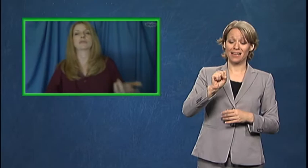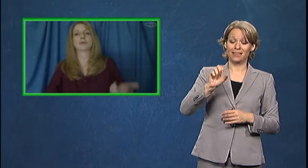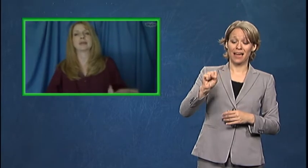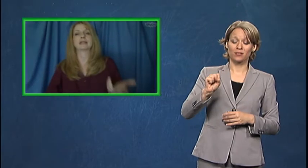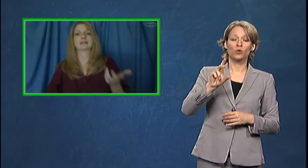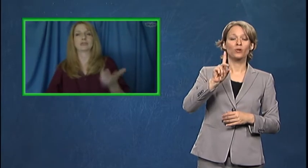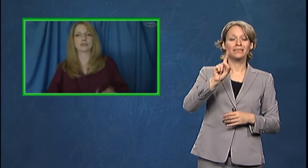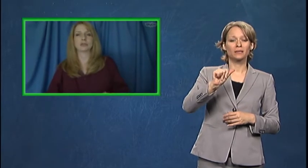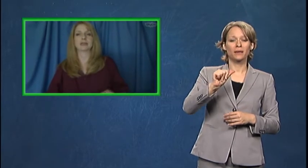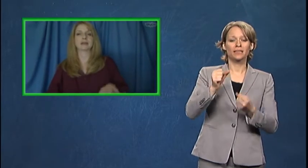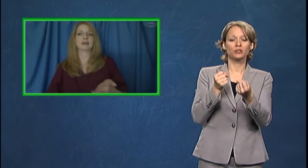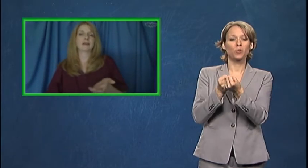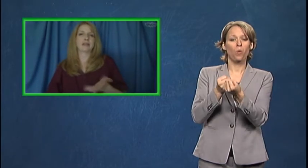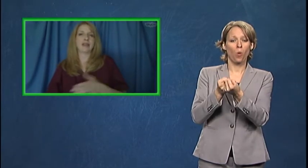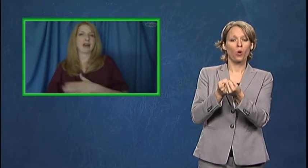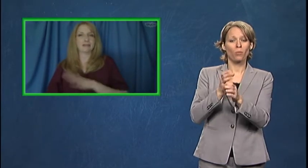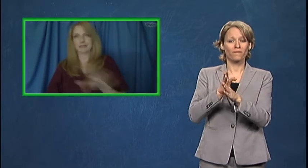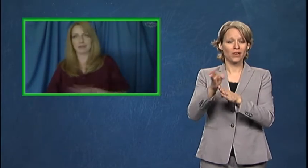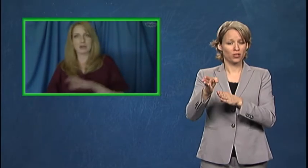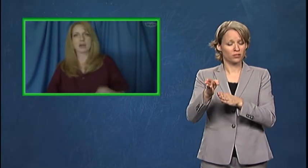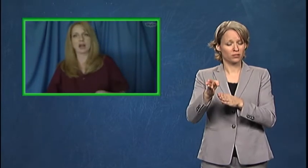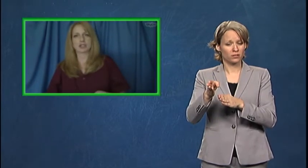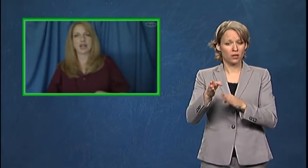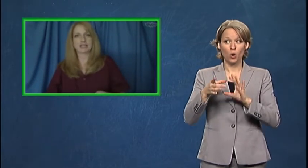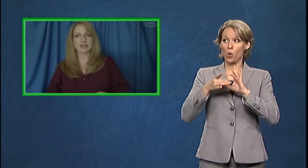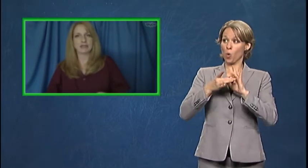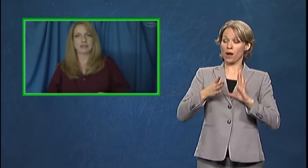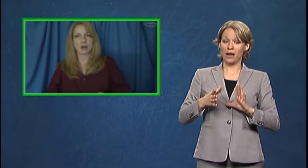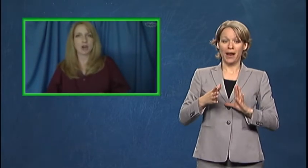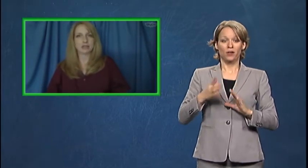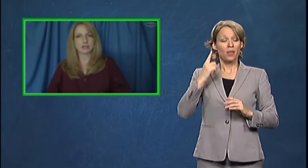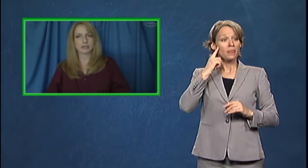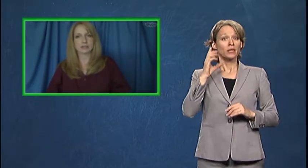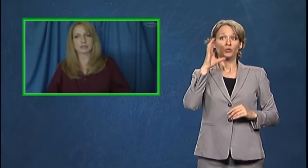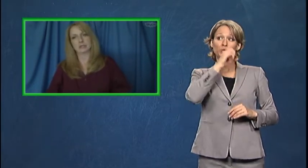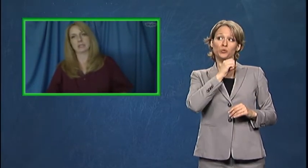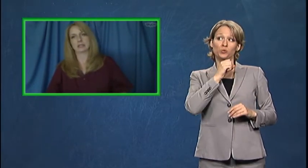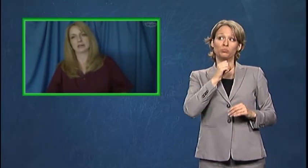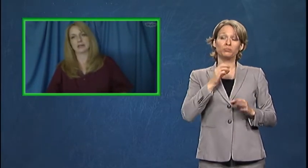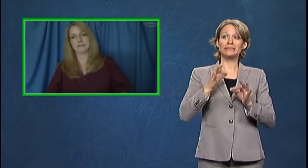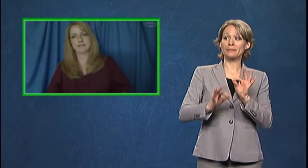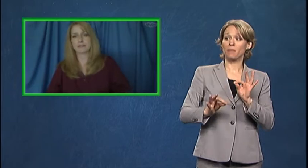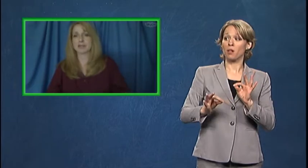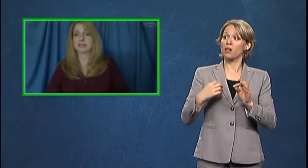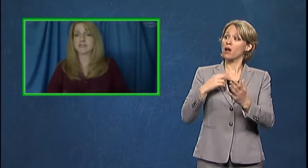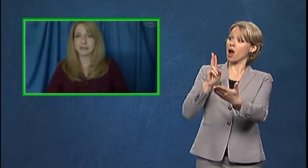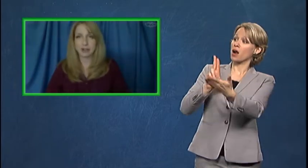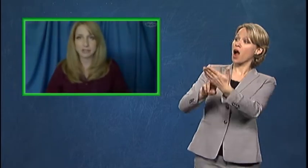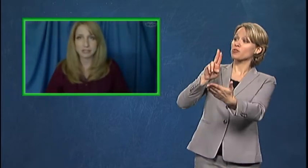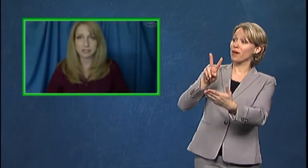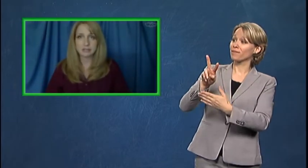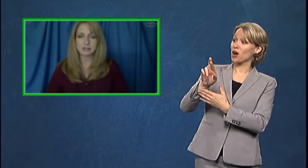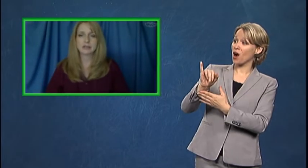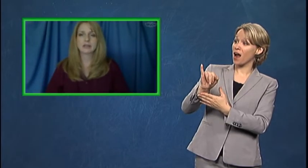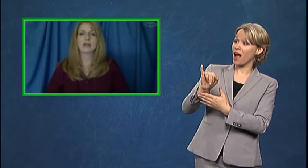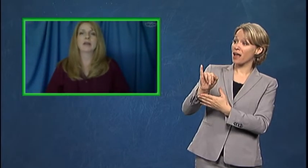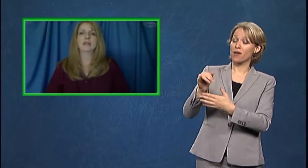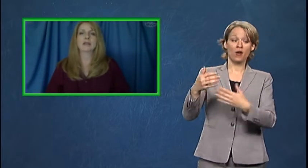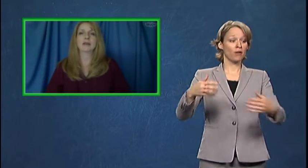to avoid assuming that the mere contracting of the VRI service means they're done, because very often it